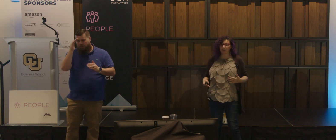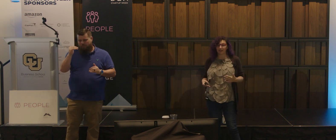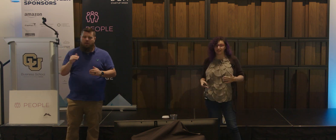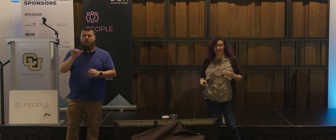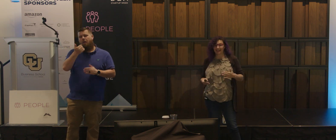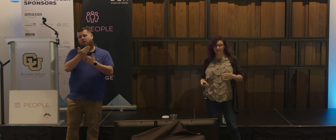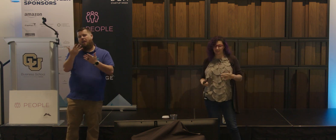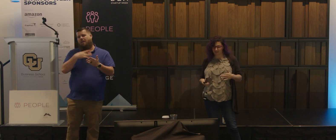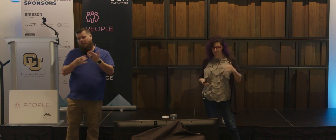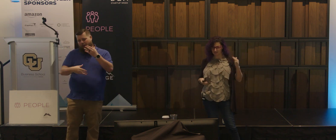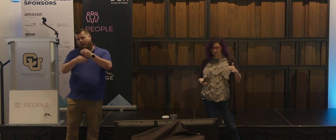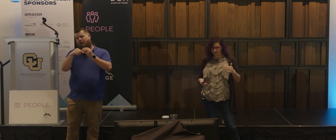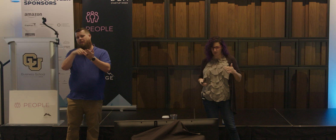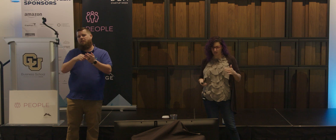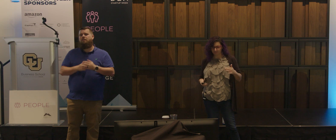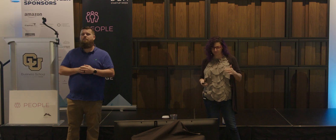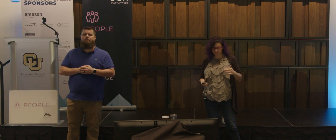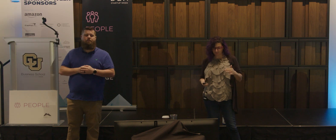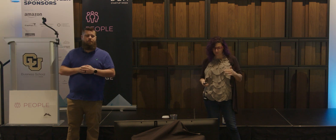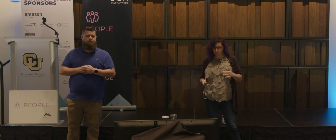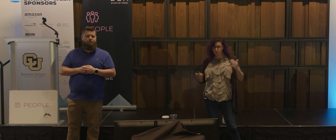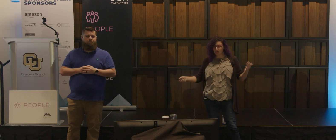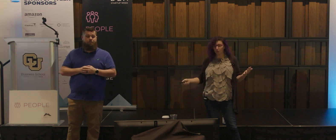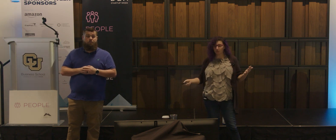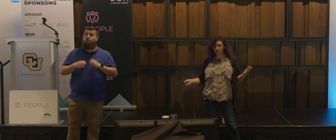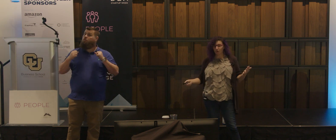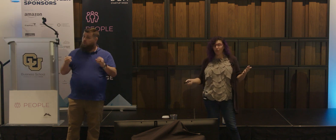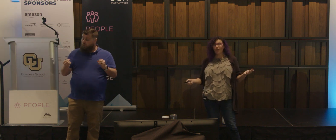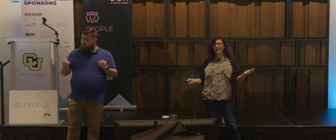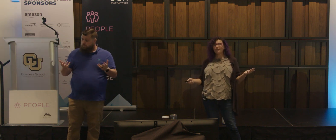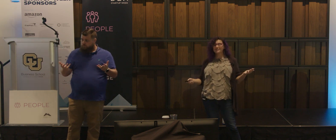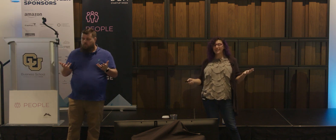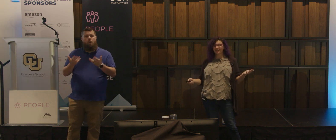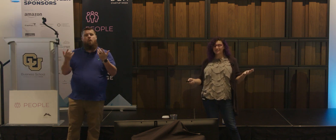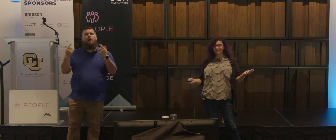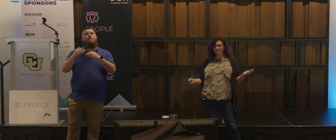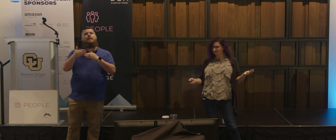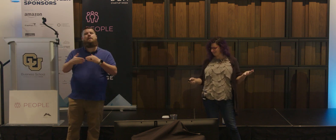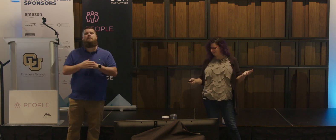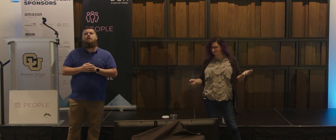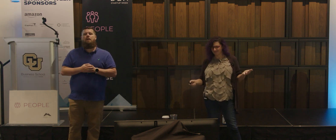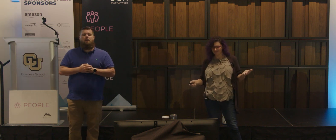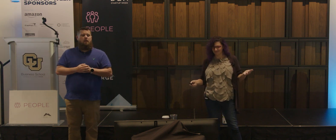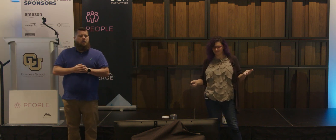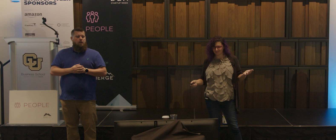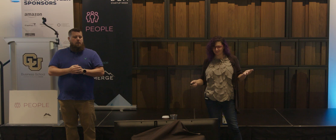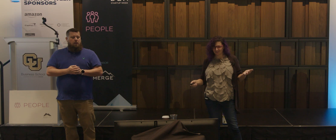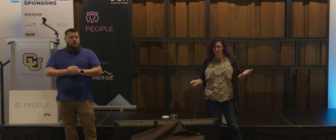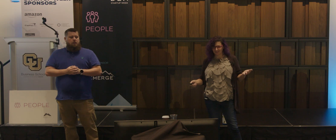another thing I really like to add into this part. So what happens next?